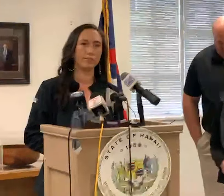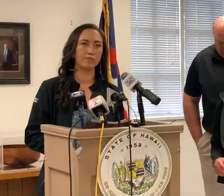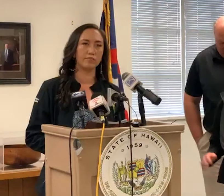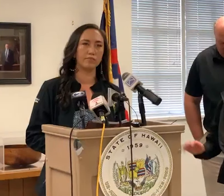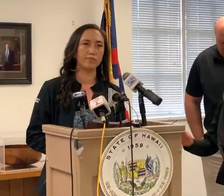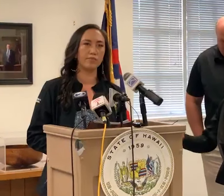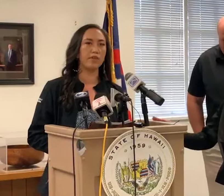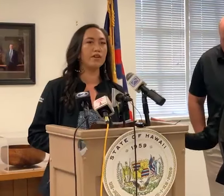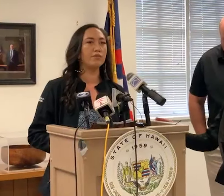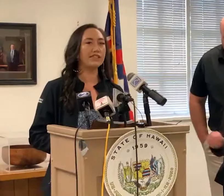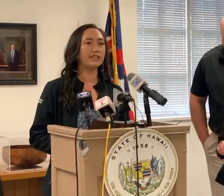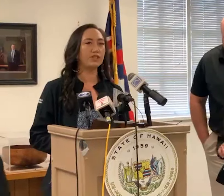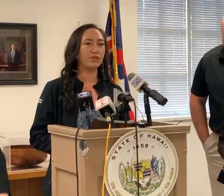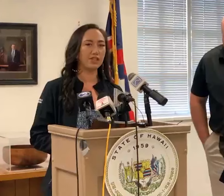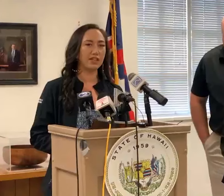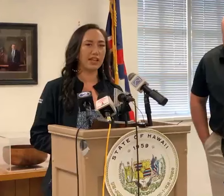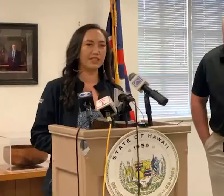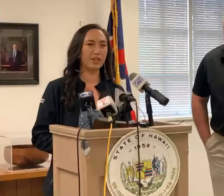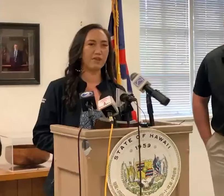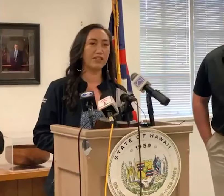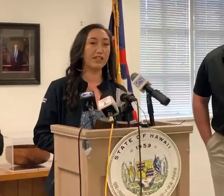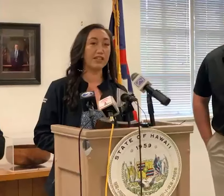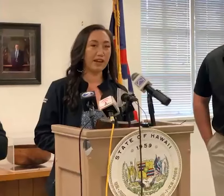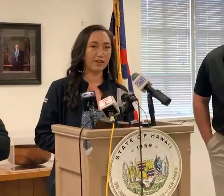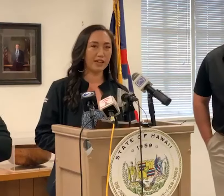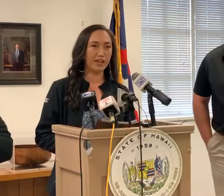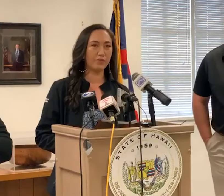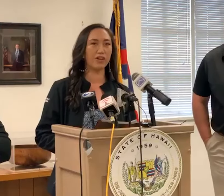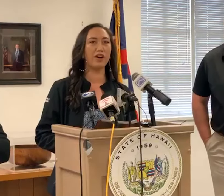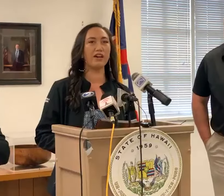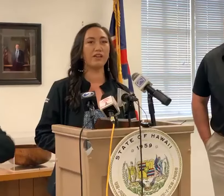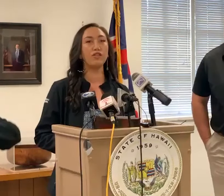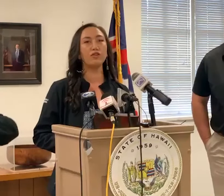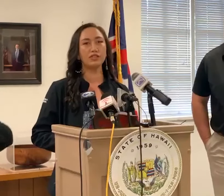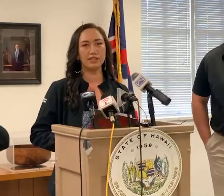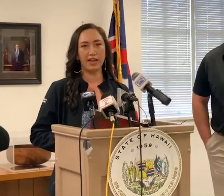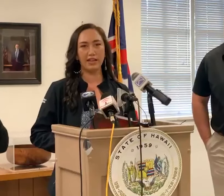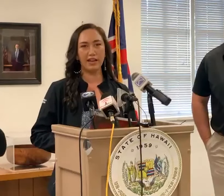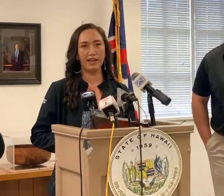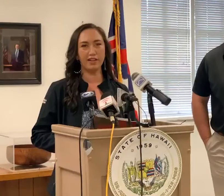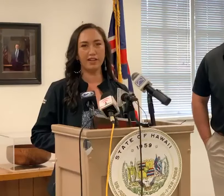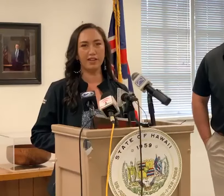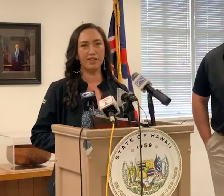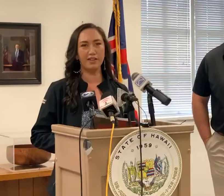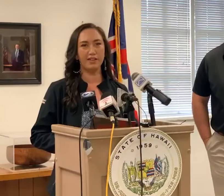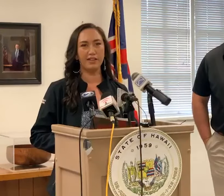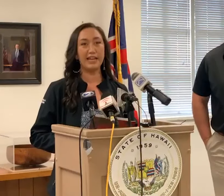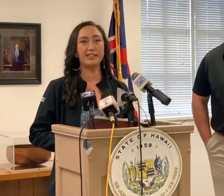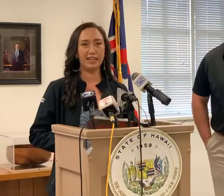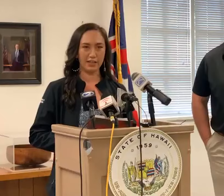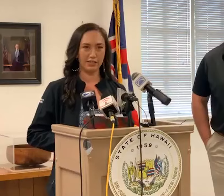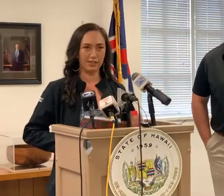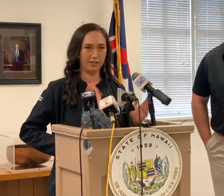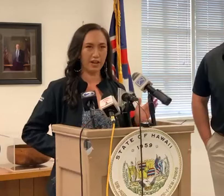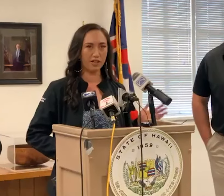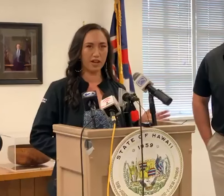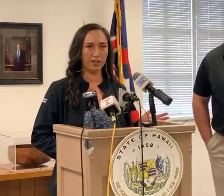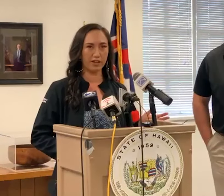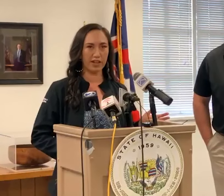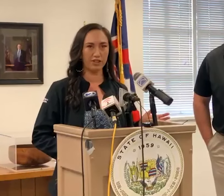point, or could you just explain how that works? Bryce's question is around clarity regarding those staying in